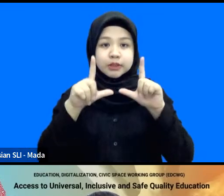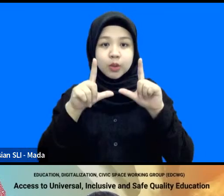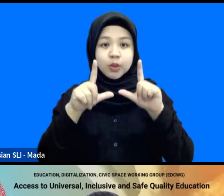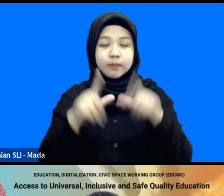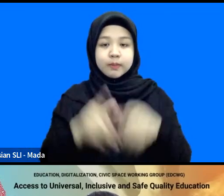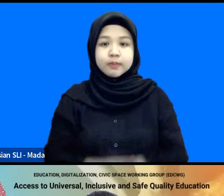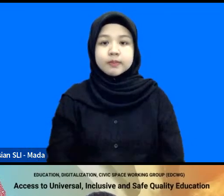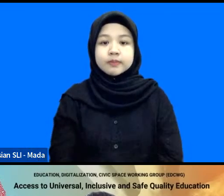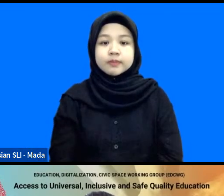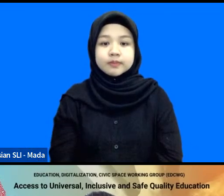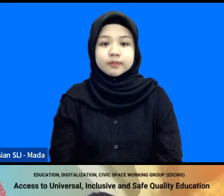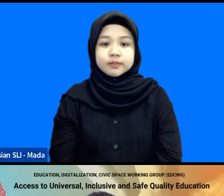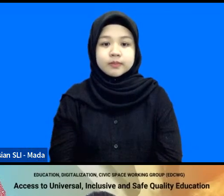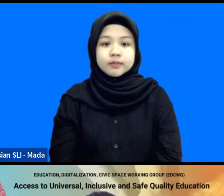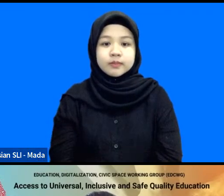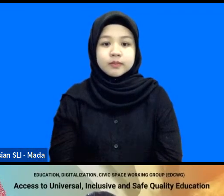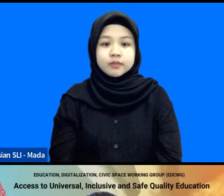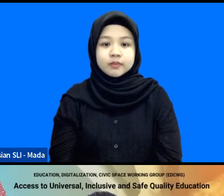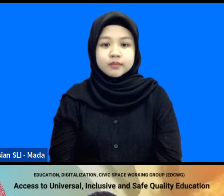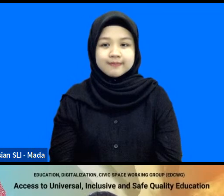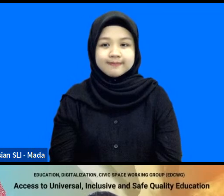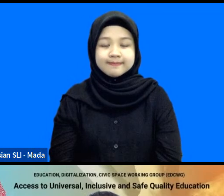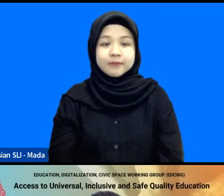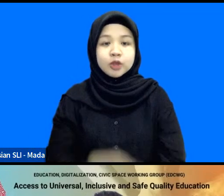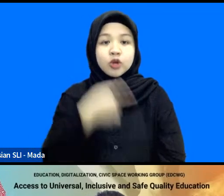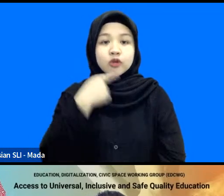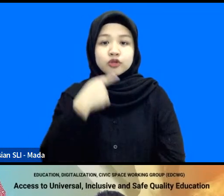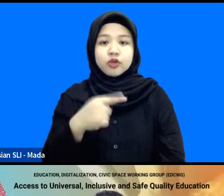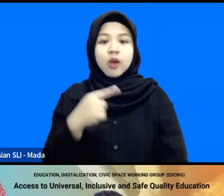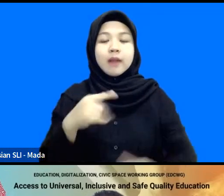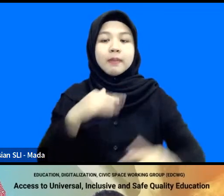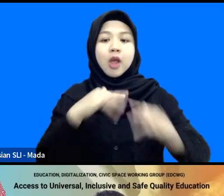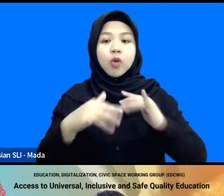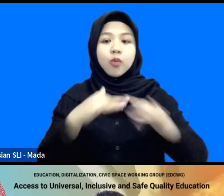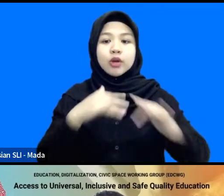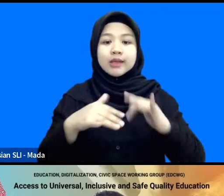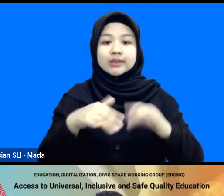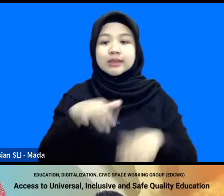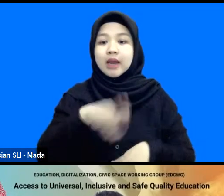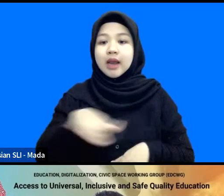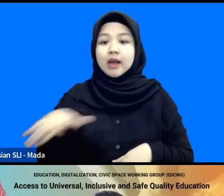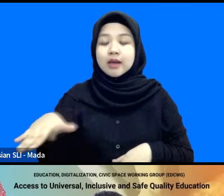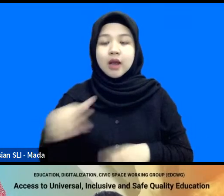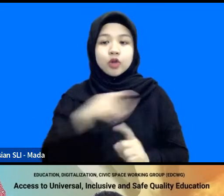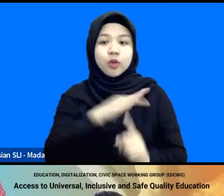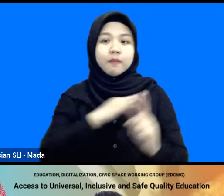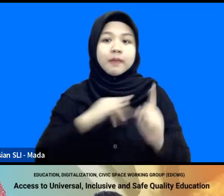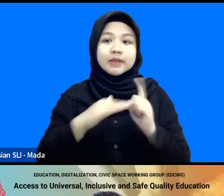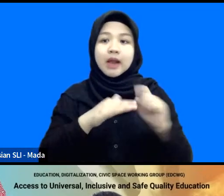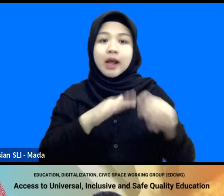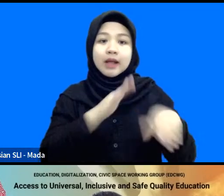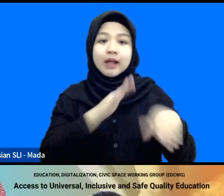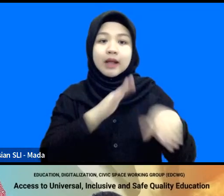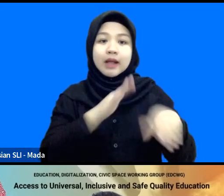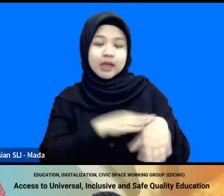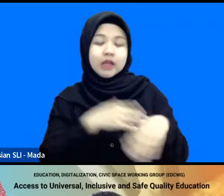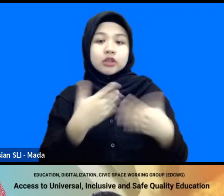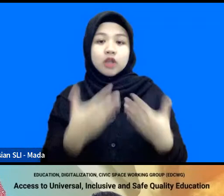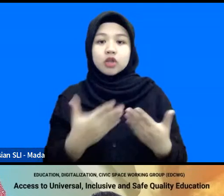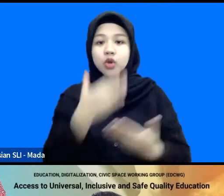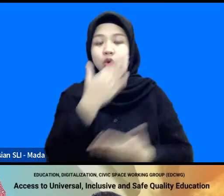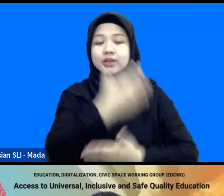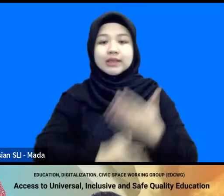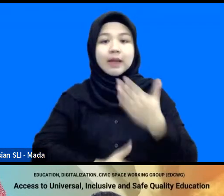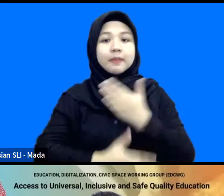disabilities or children with, you know, additionally indigenous children, I think it's best to put the local language at the heart so that, you know, they can understand